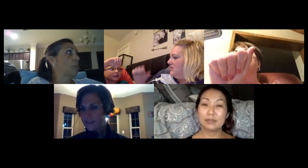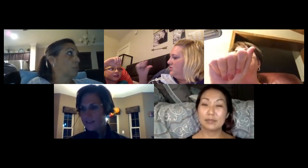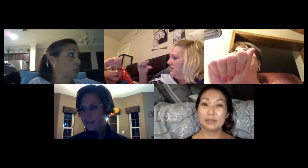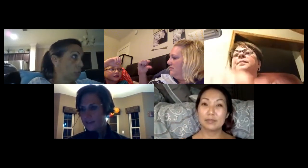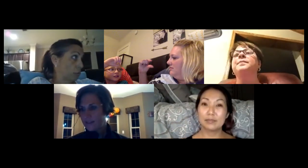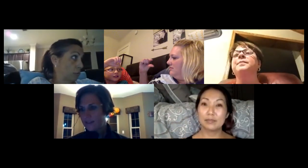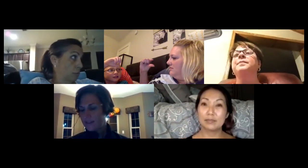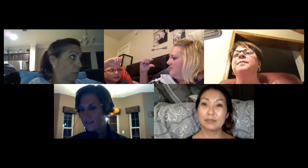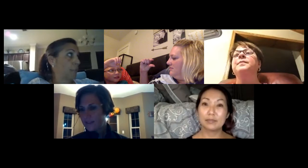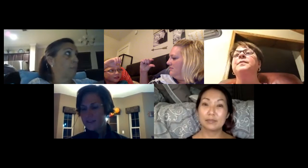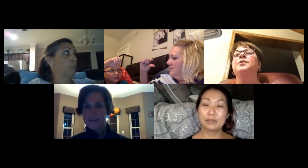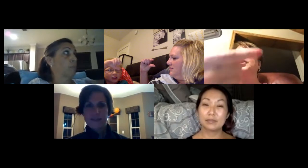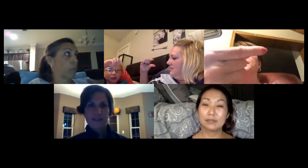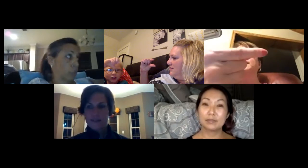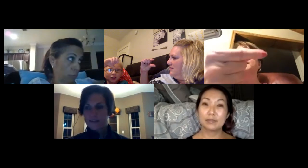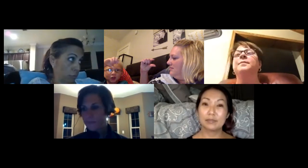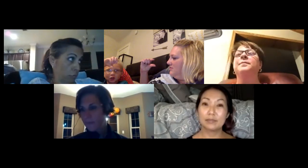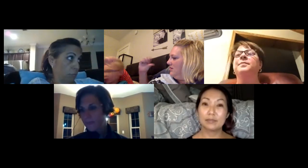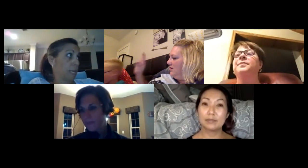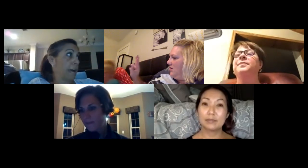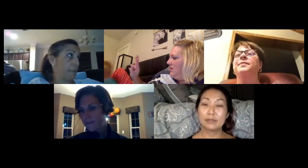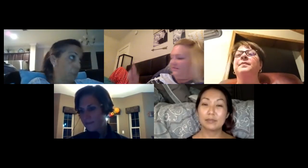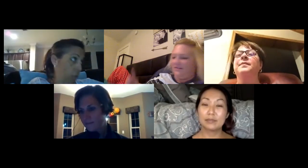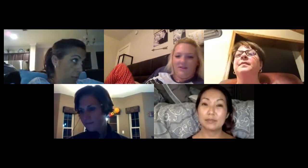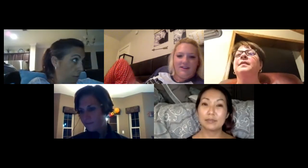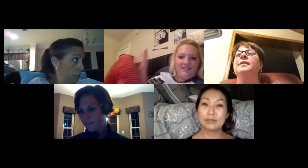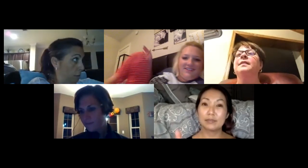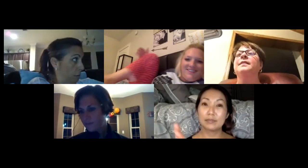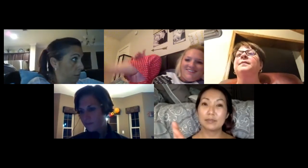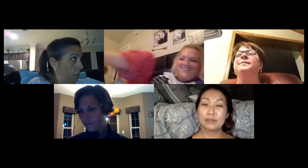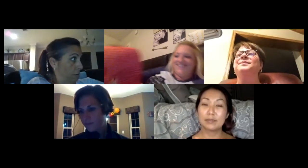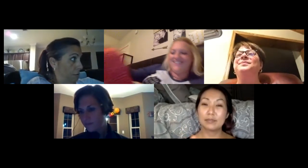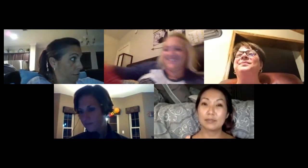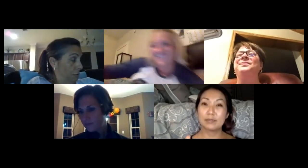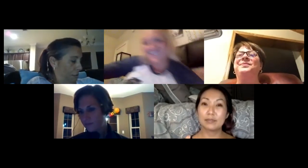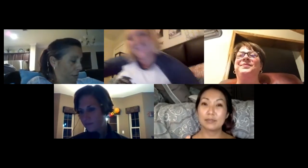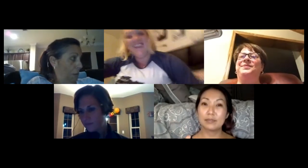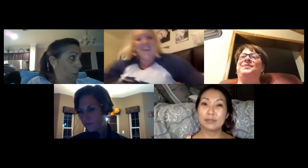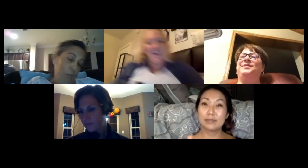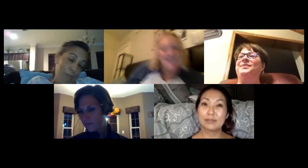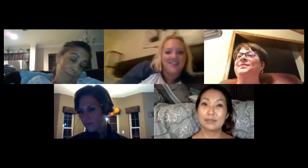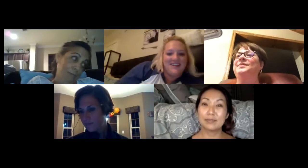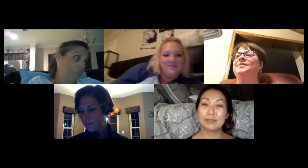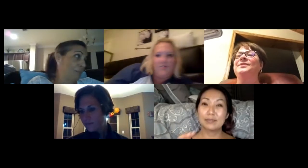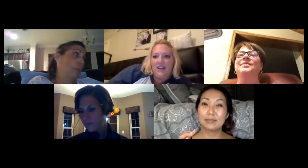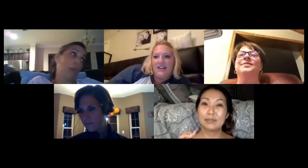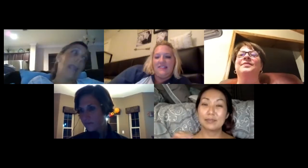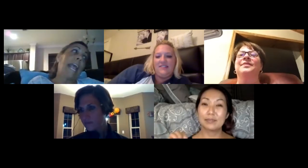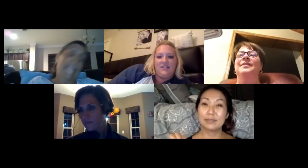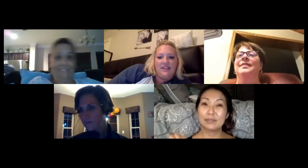G. G. G. R. Okay. Okay. All right. Well, I think that's good, Jeanette, and thank